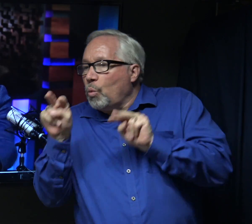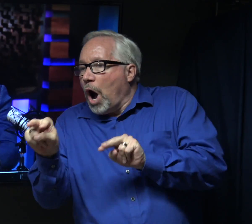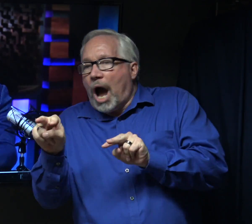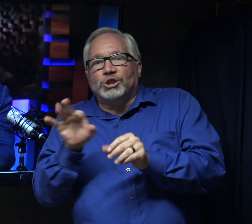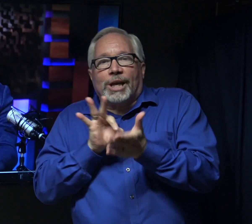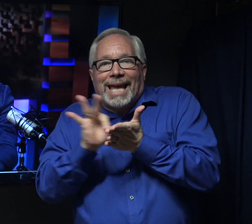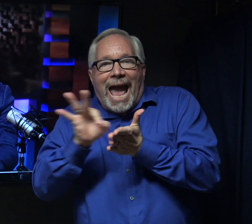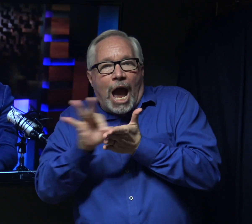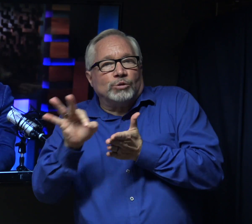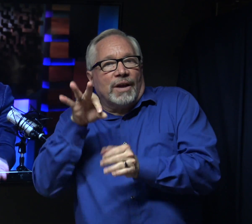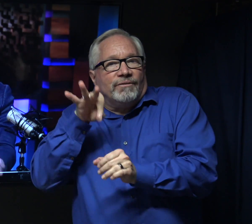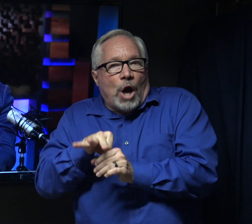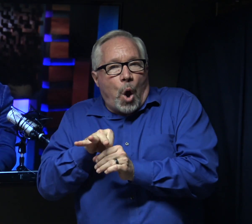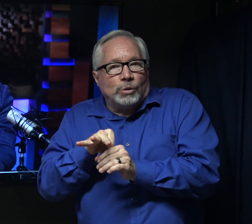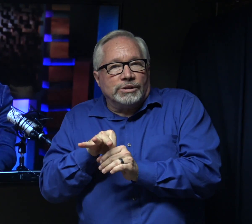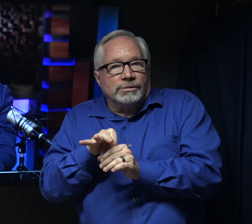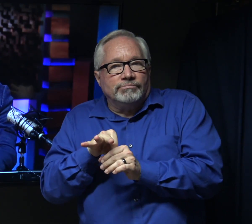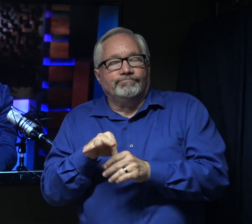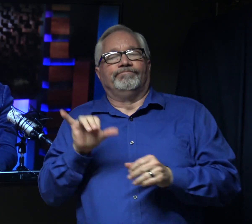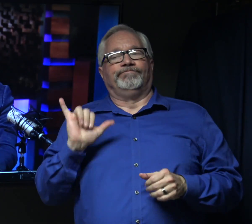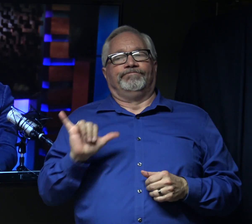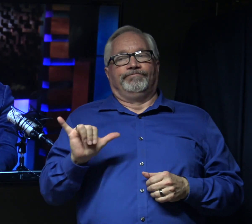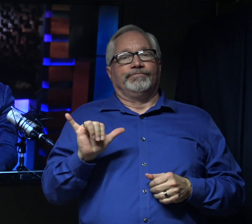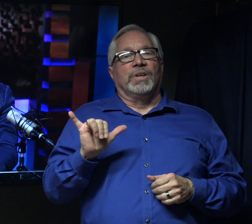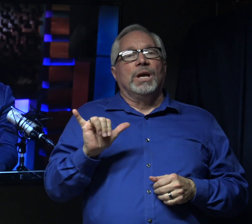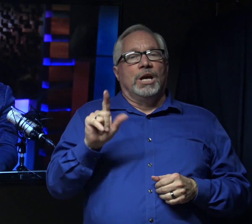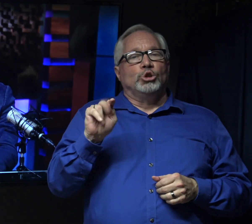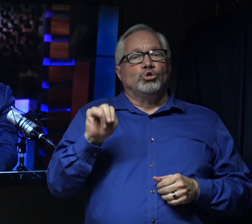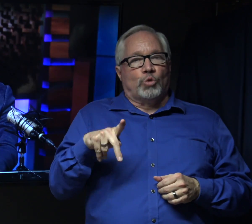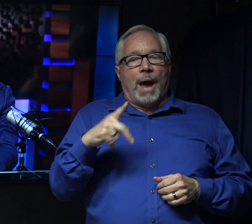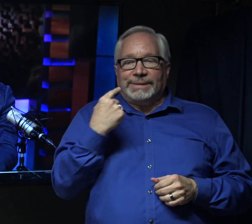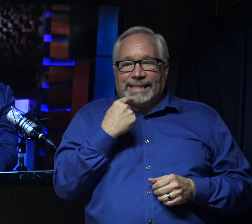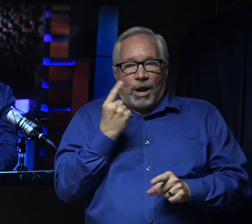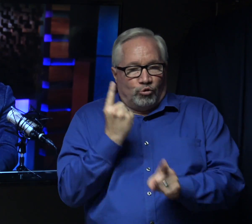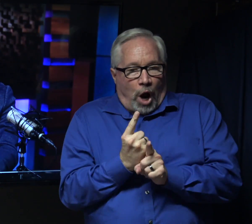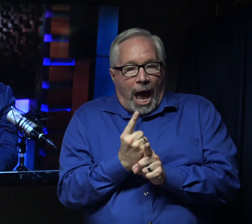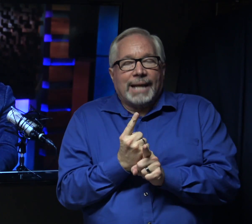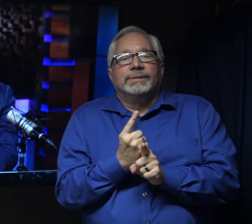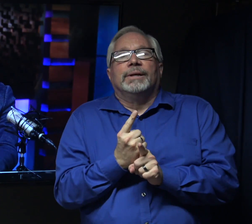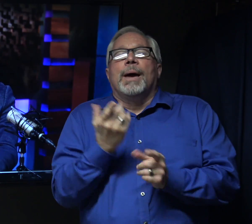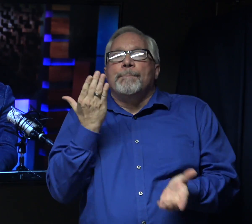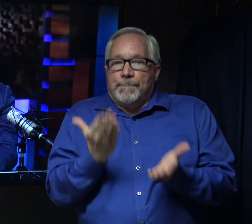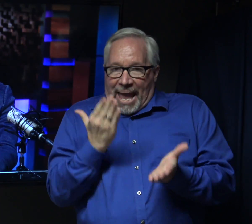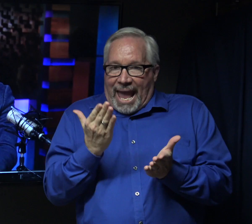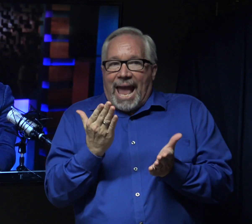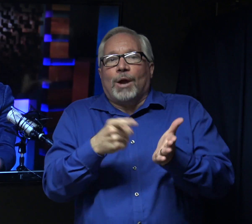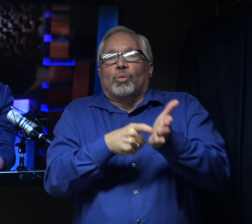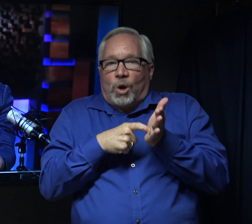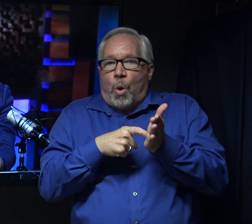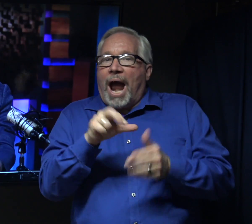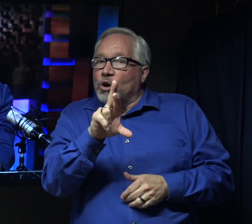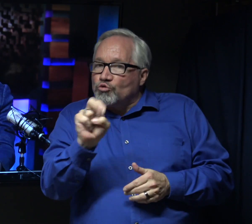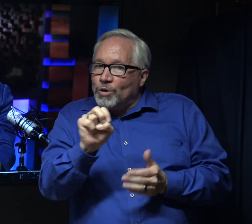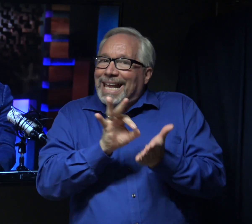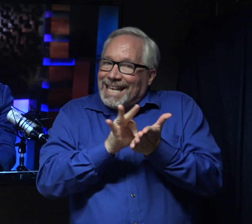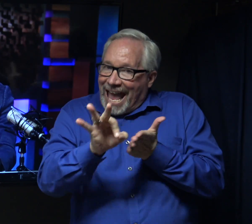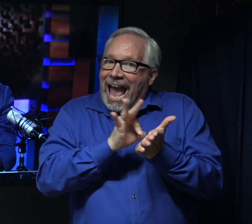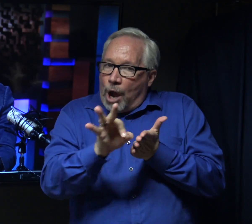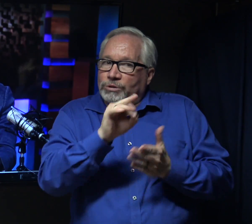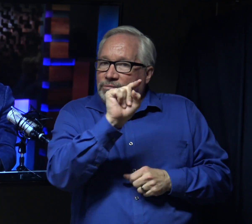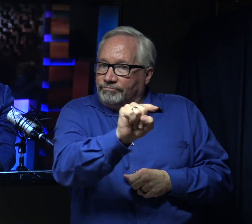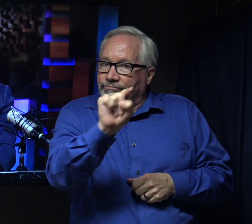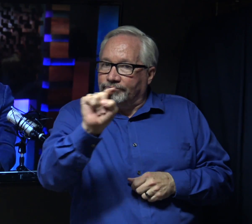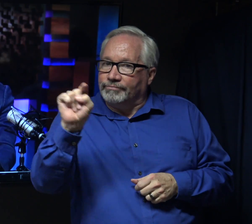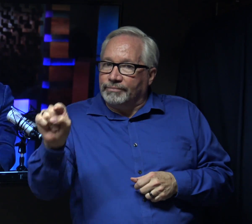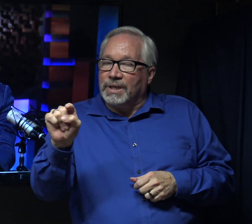right to watch the vote. So, as President Trump noted, there may well be mandatory recounts in certain places, but certainly the one thing